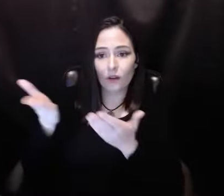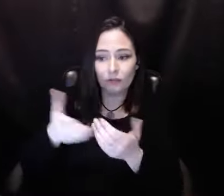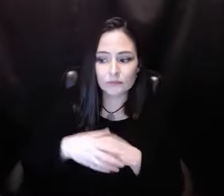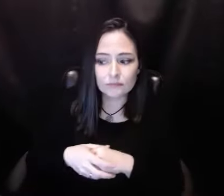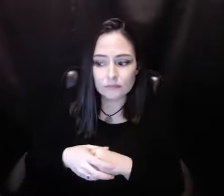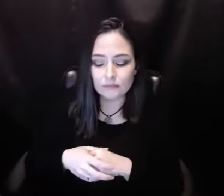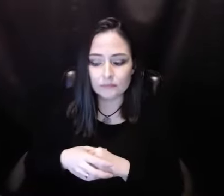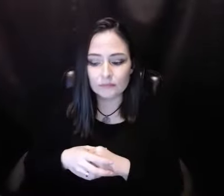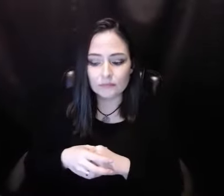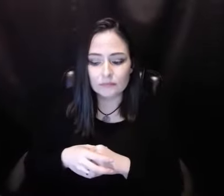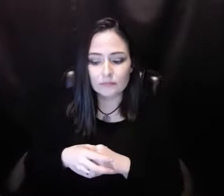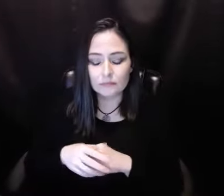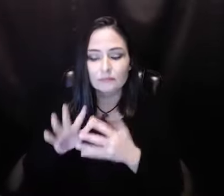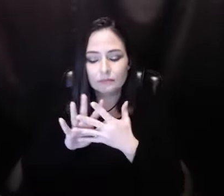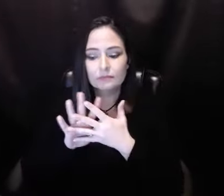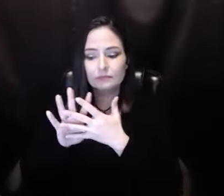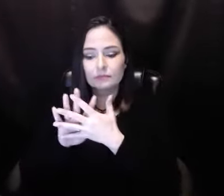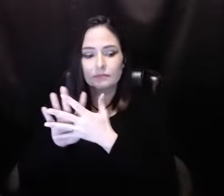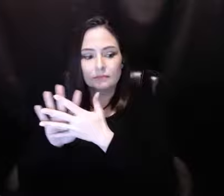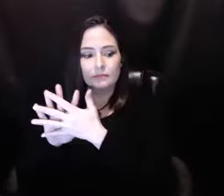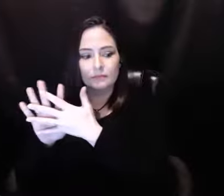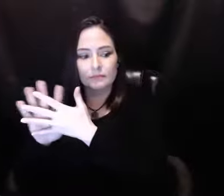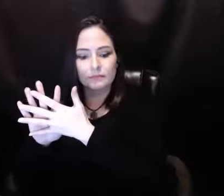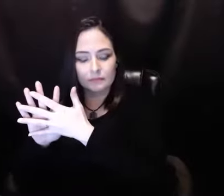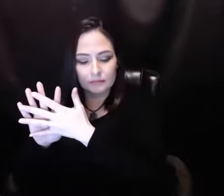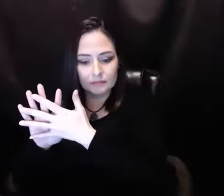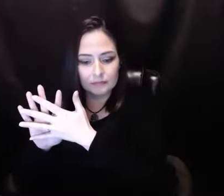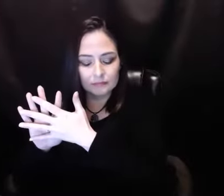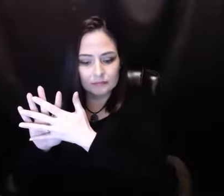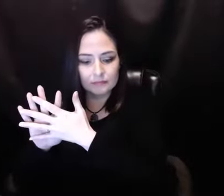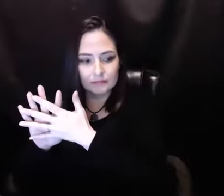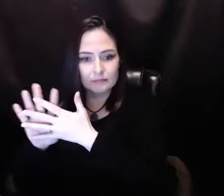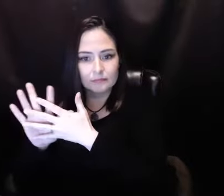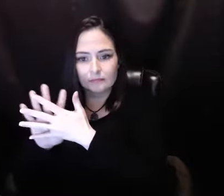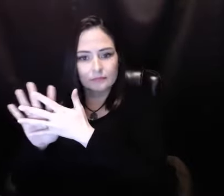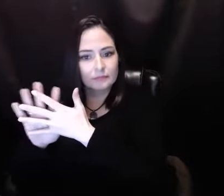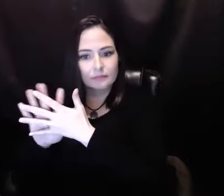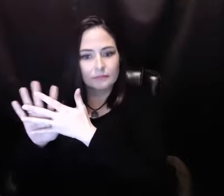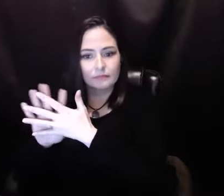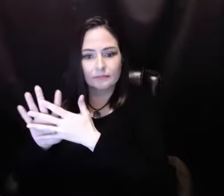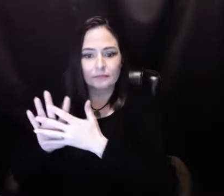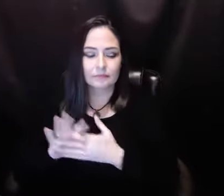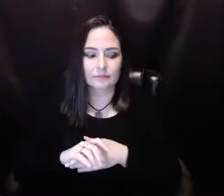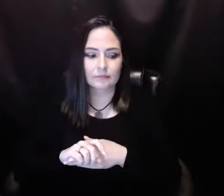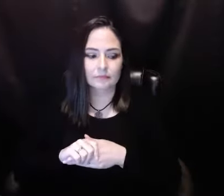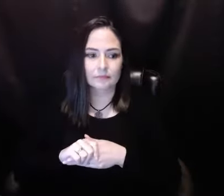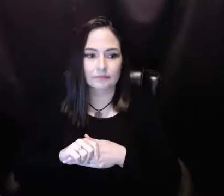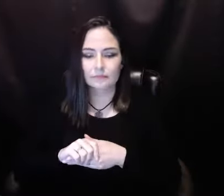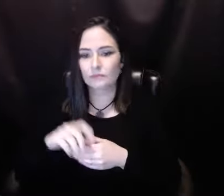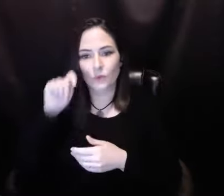Yeah, somebody in an attic and who drinks. Yep,